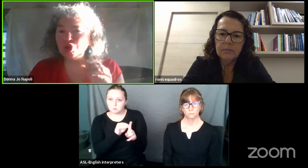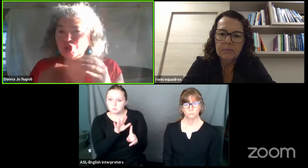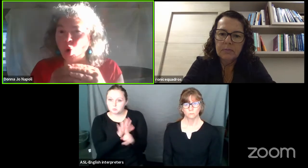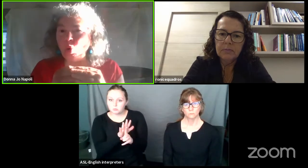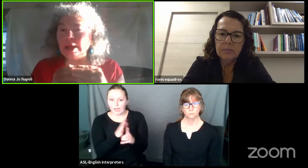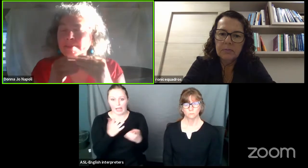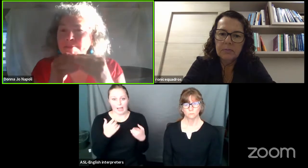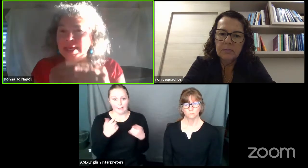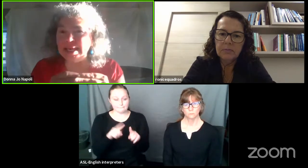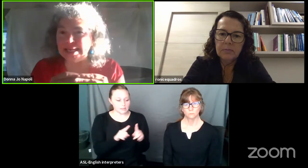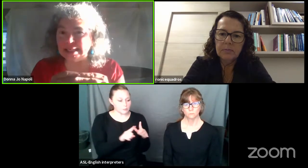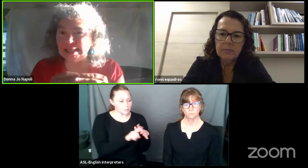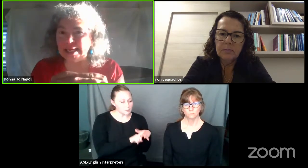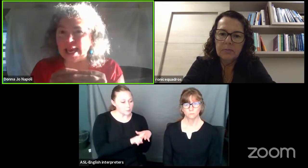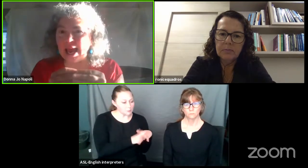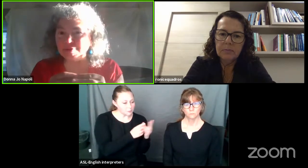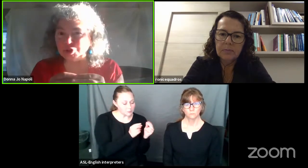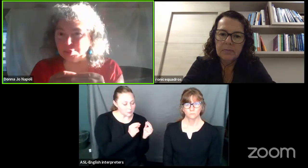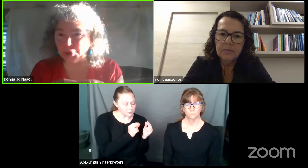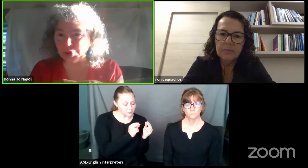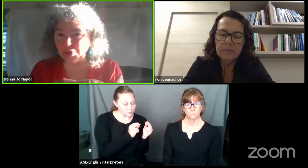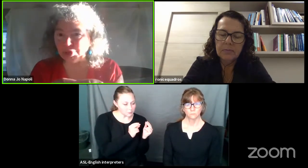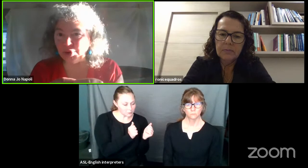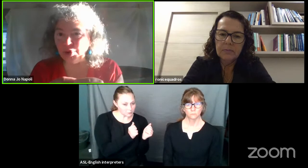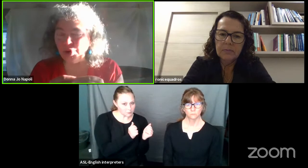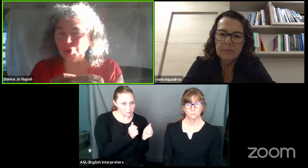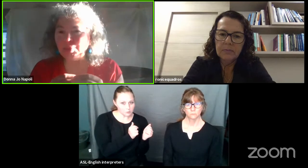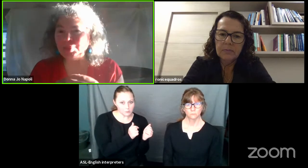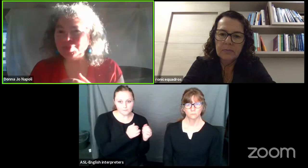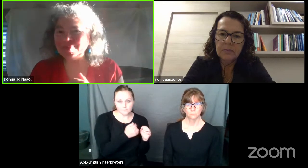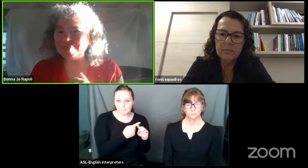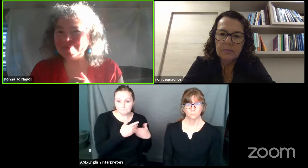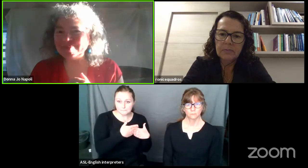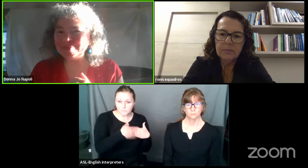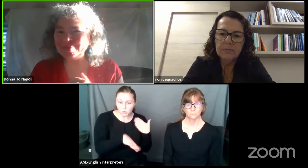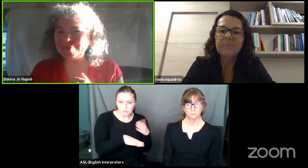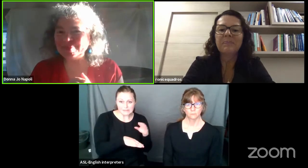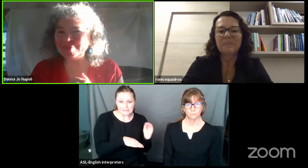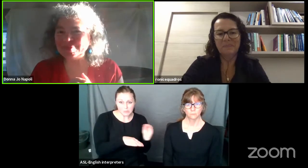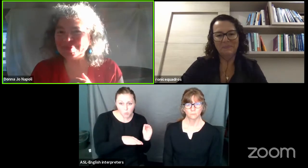happen so immediately after birth?